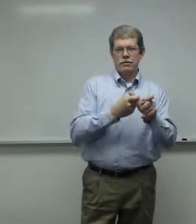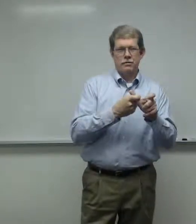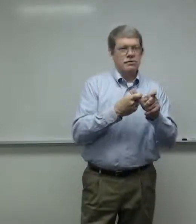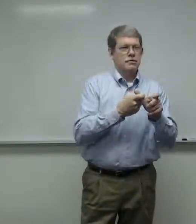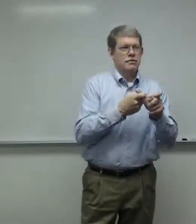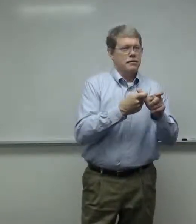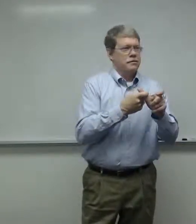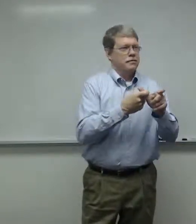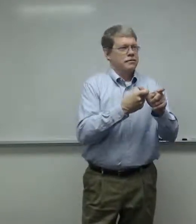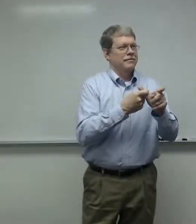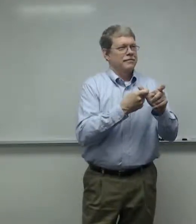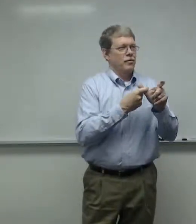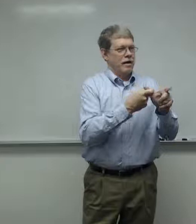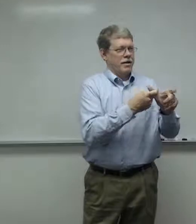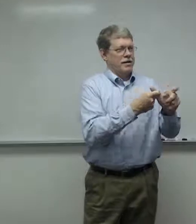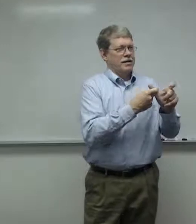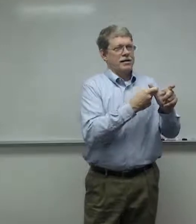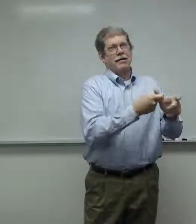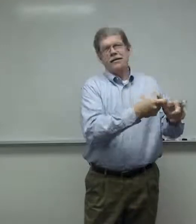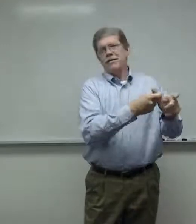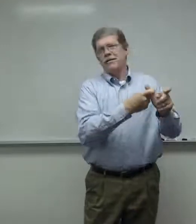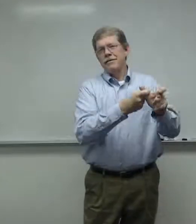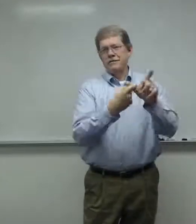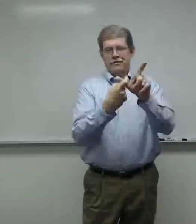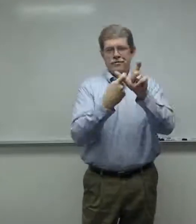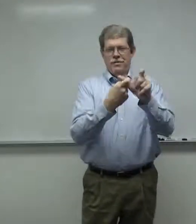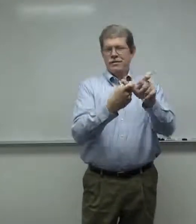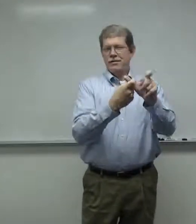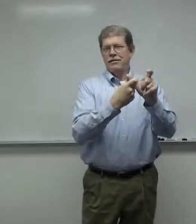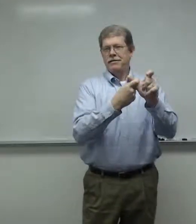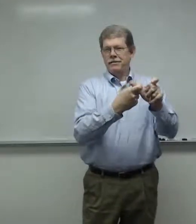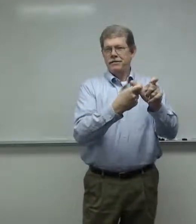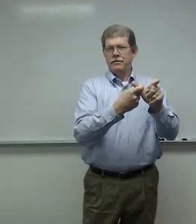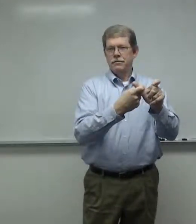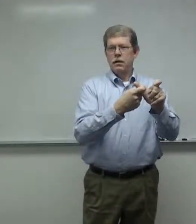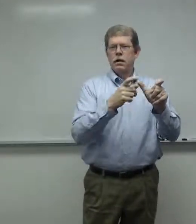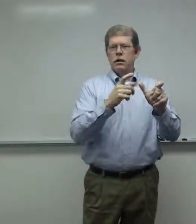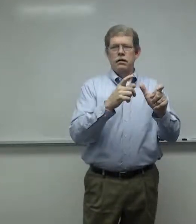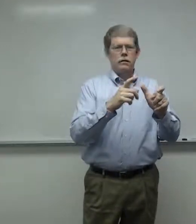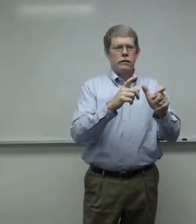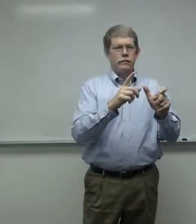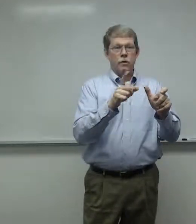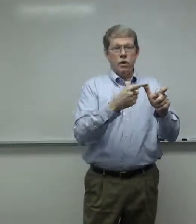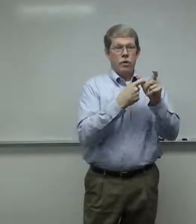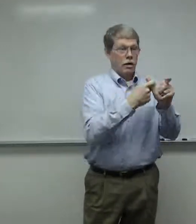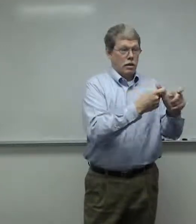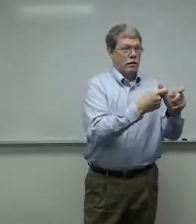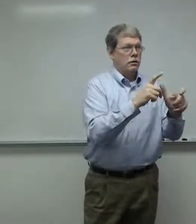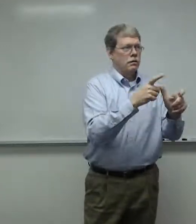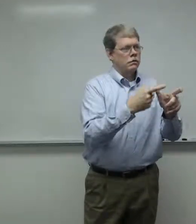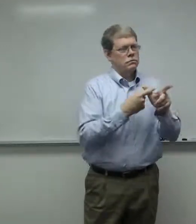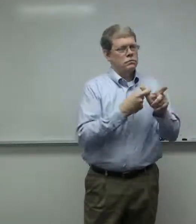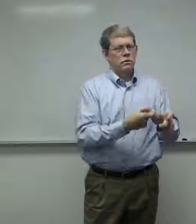Run. Run is not walk fast, yeah, but run is run. Okay.